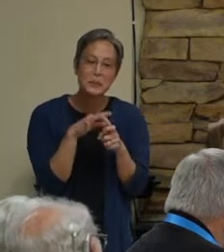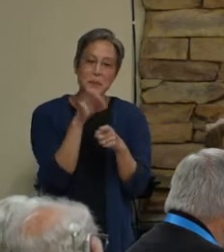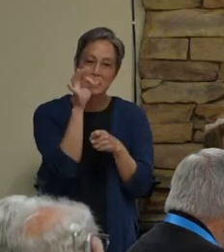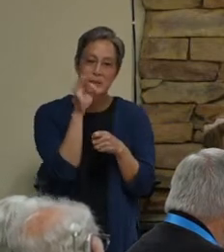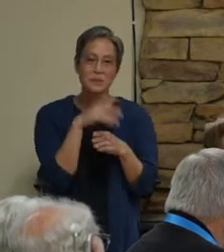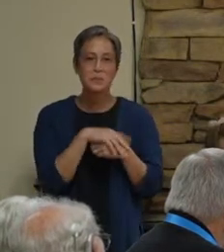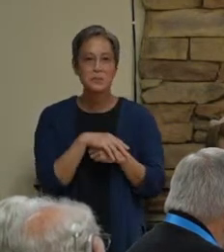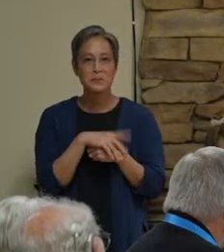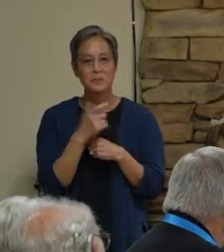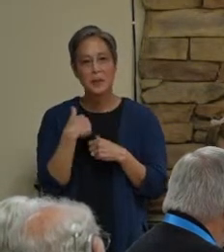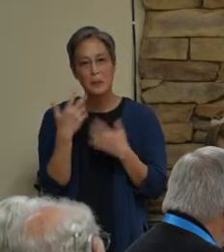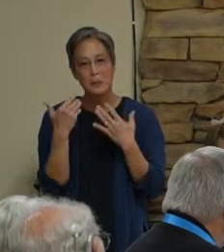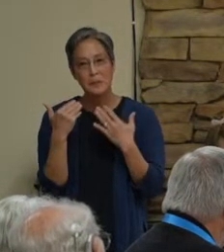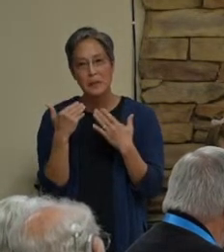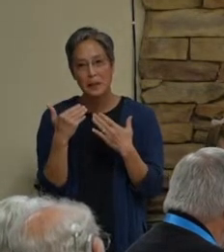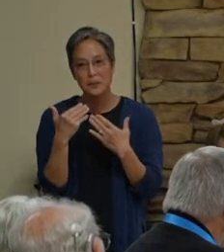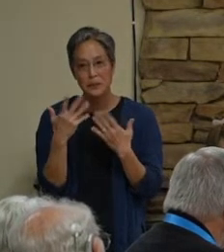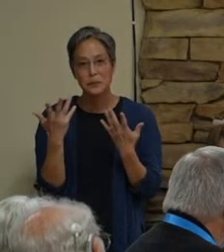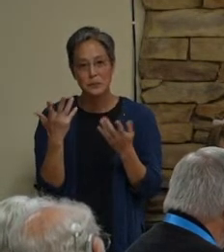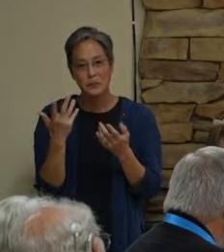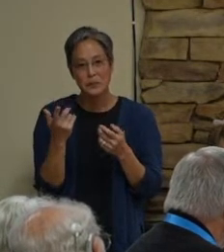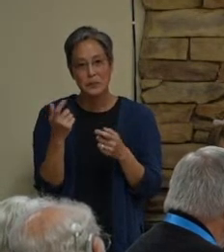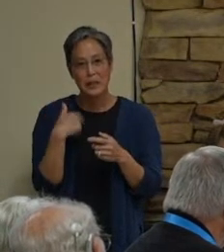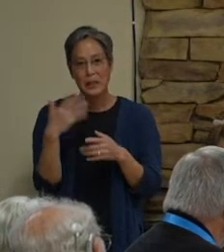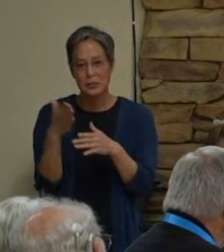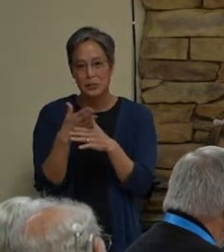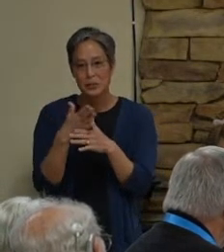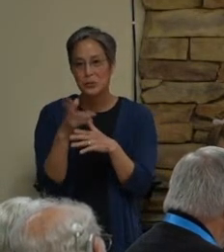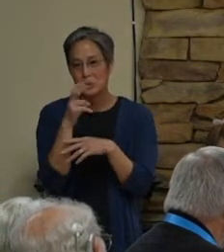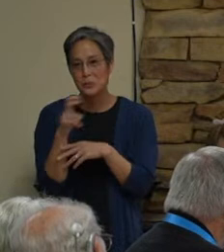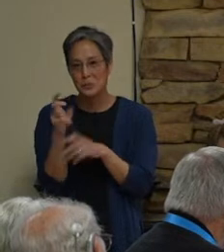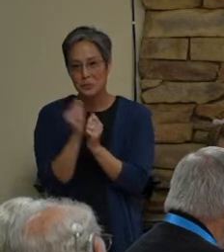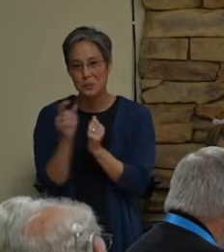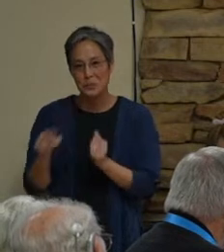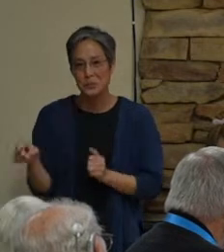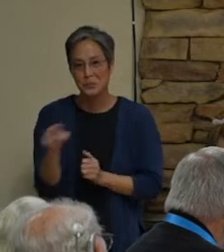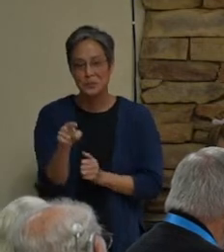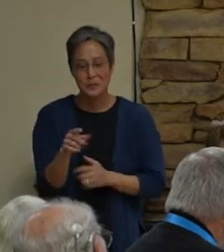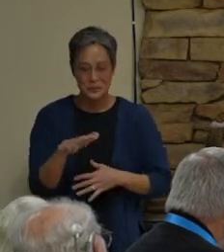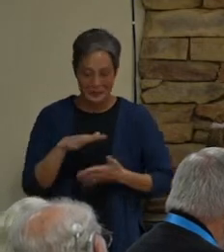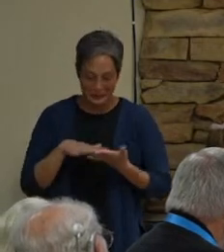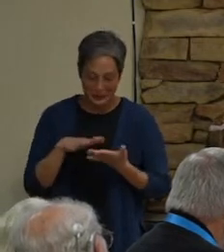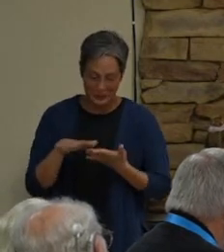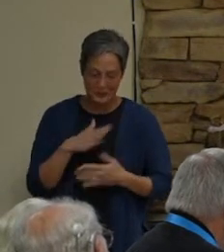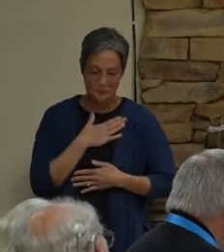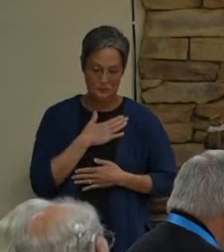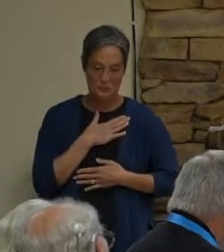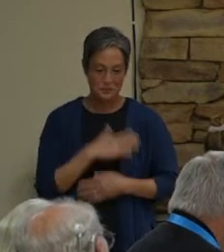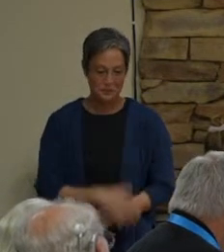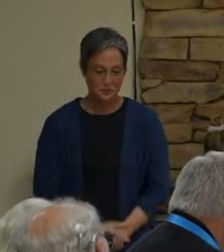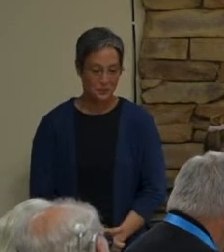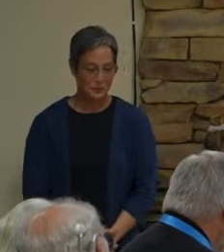and I've been grateful to share this journey with them. Excuse me.